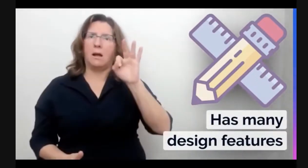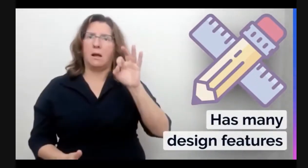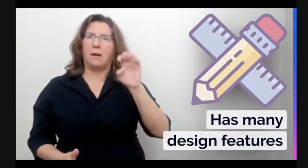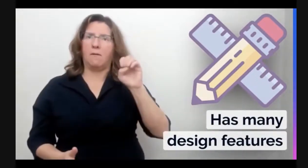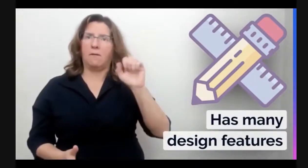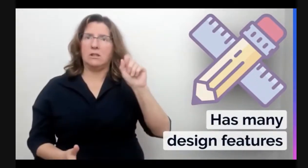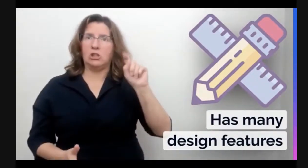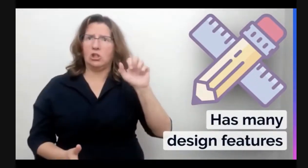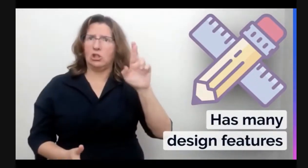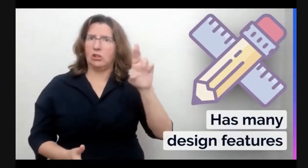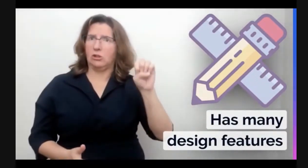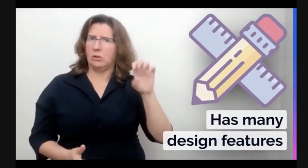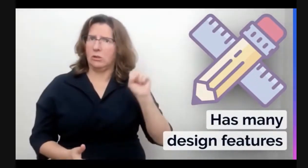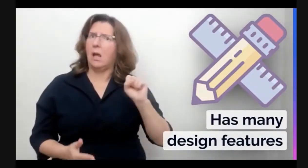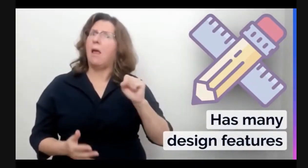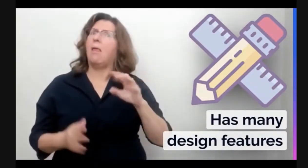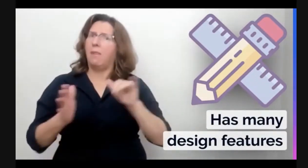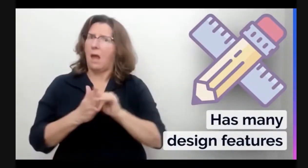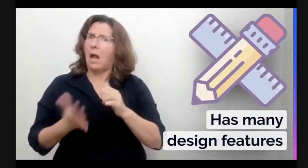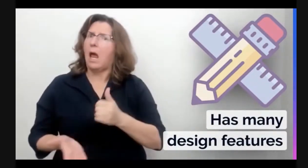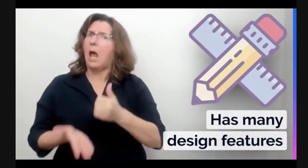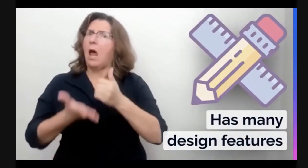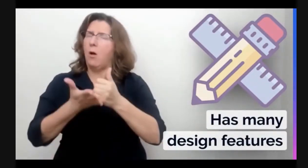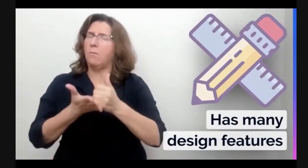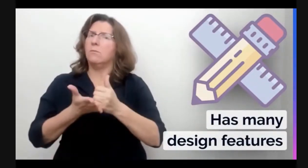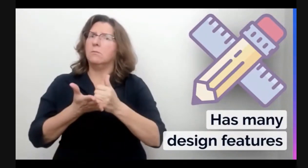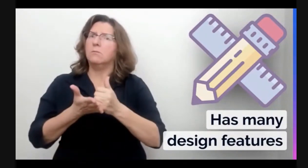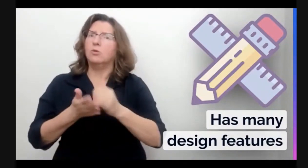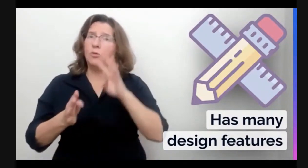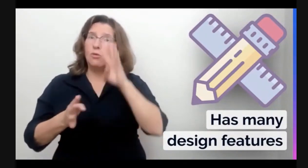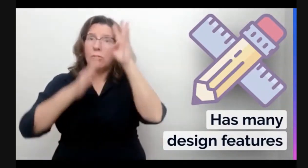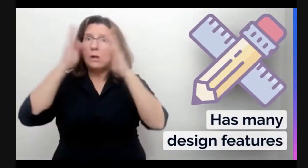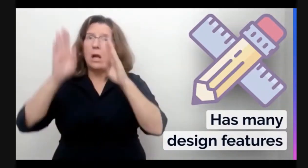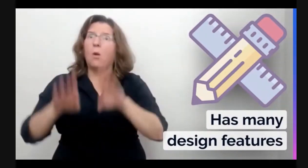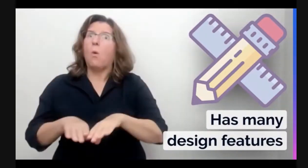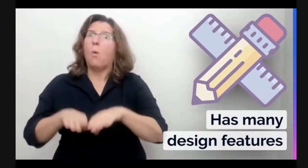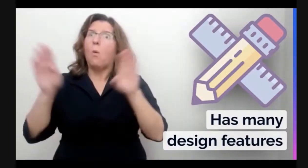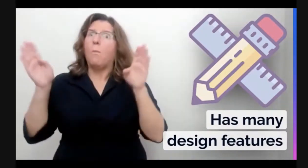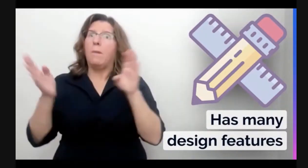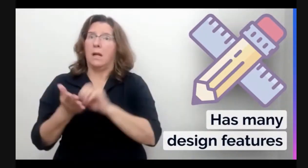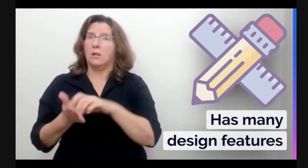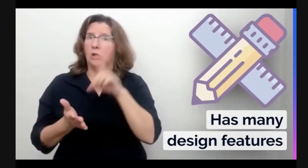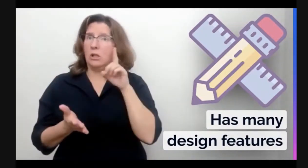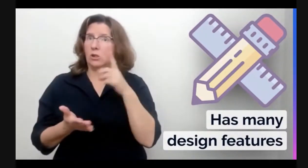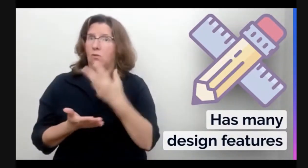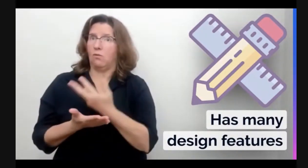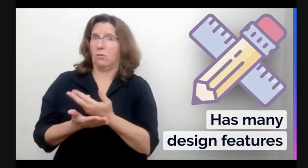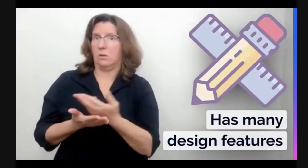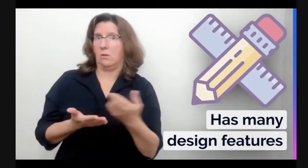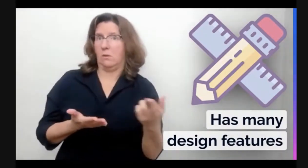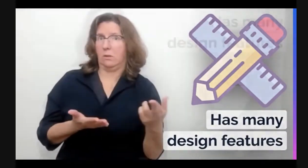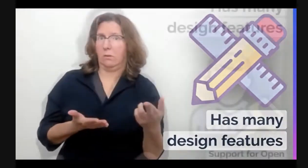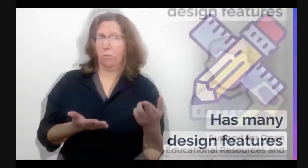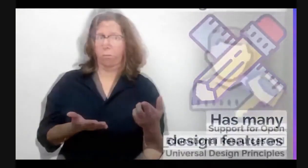PressBooks has an impressive number of features conducive to effective ebook creation.